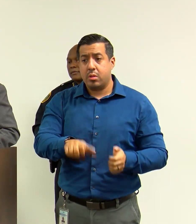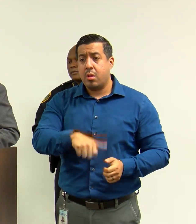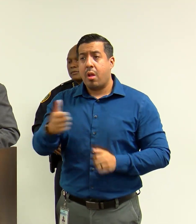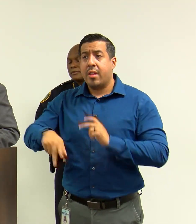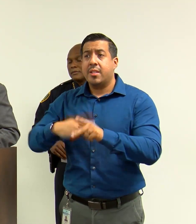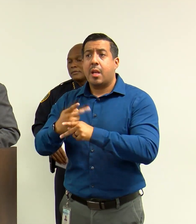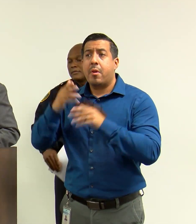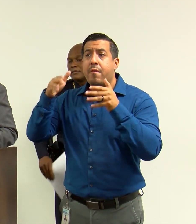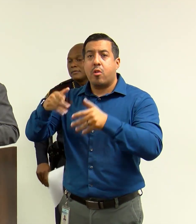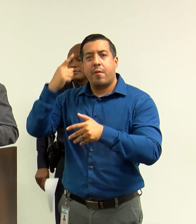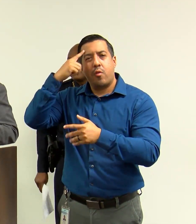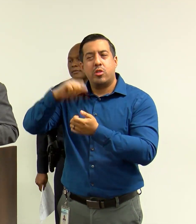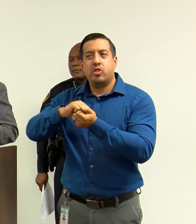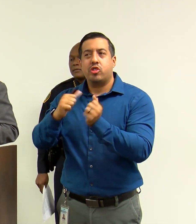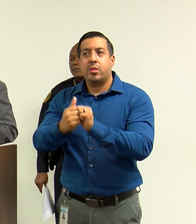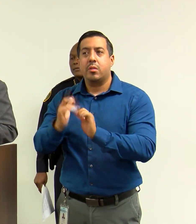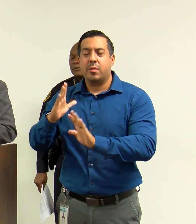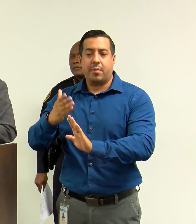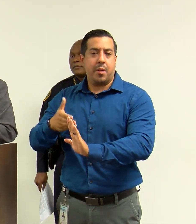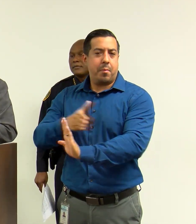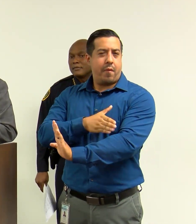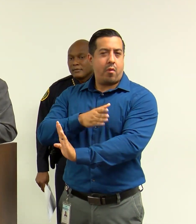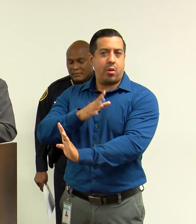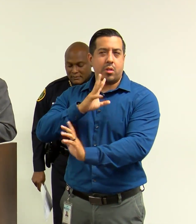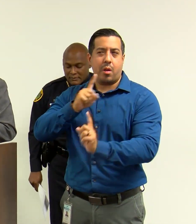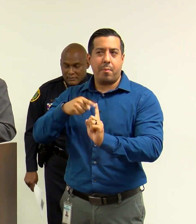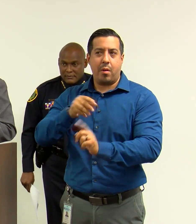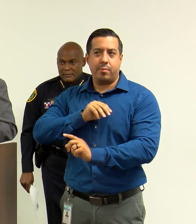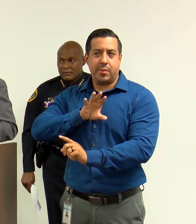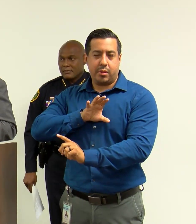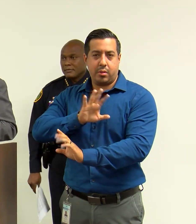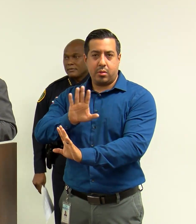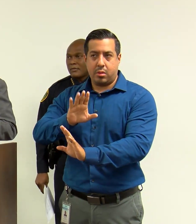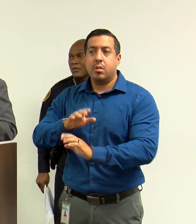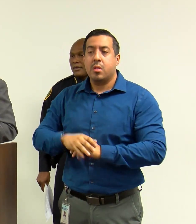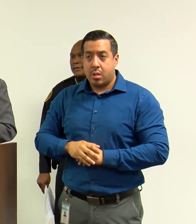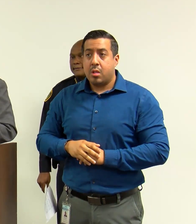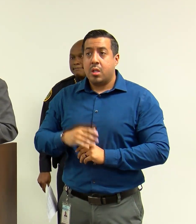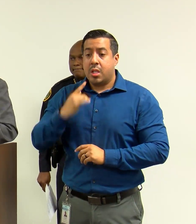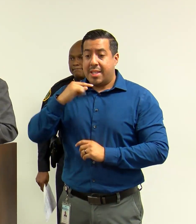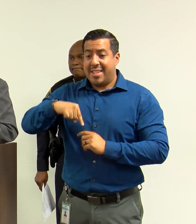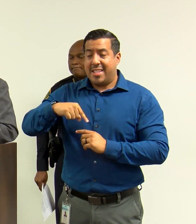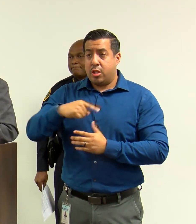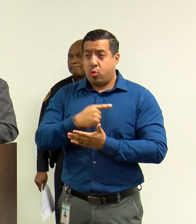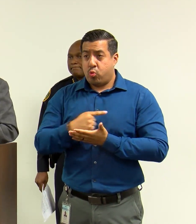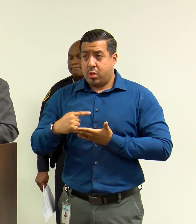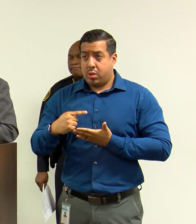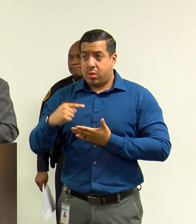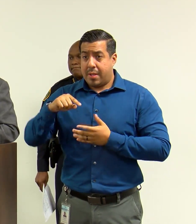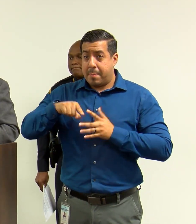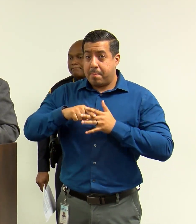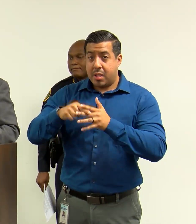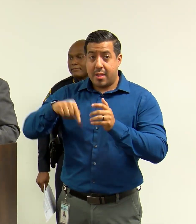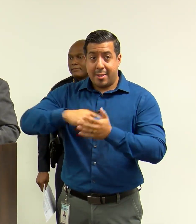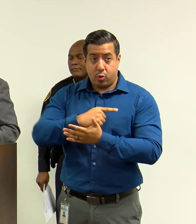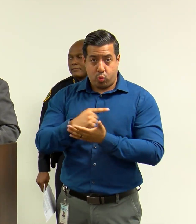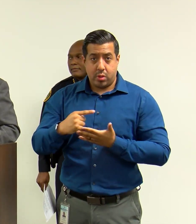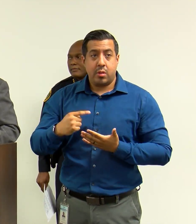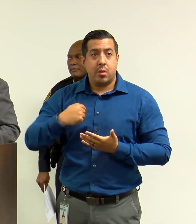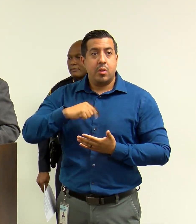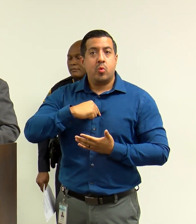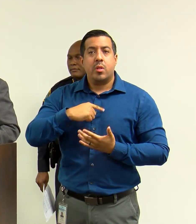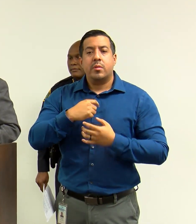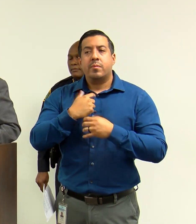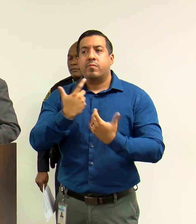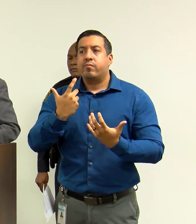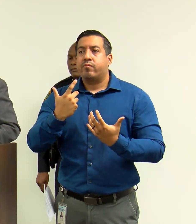on changing, well, even before I get to the body-worn cam. Then, of course, this week, the beginning of this week, we